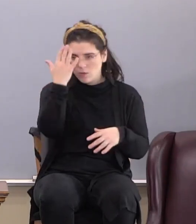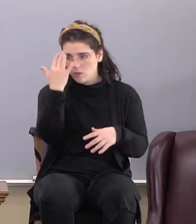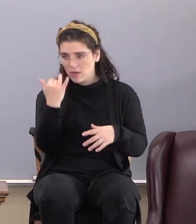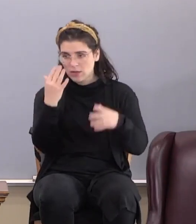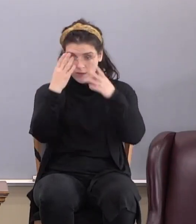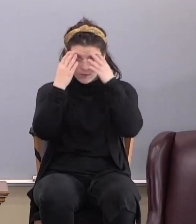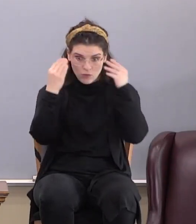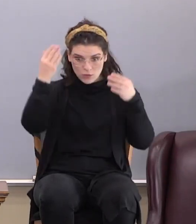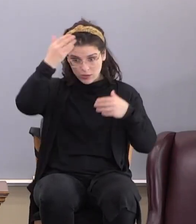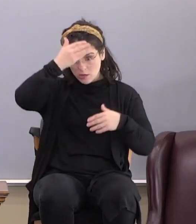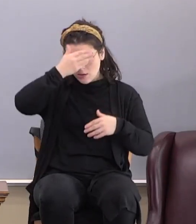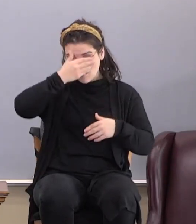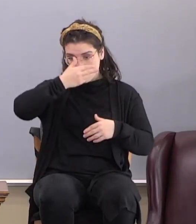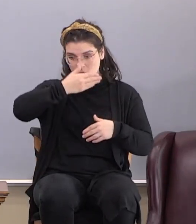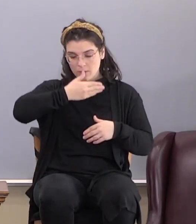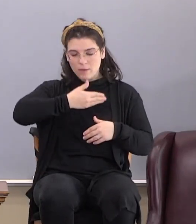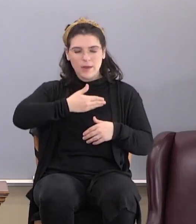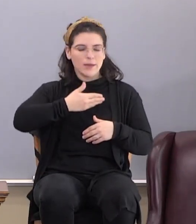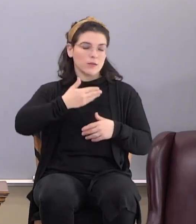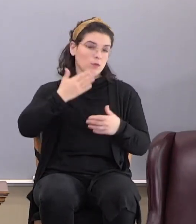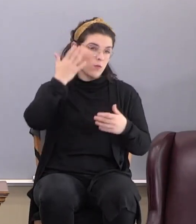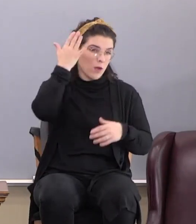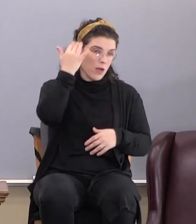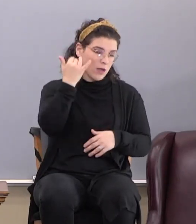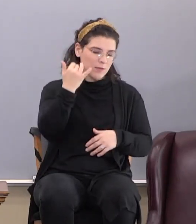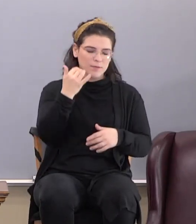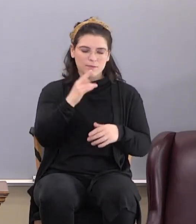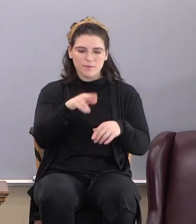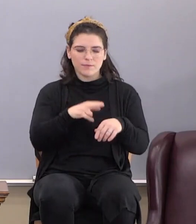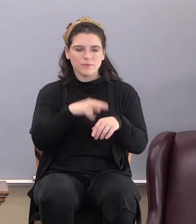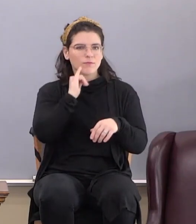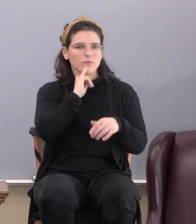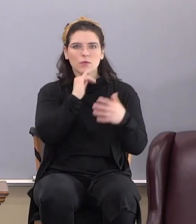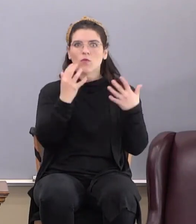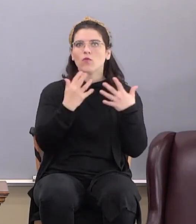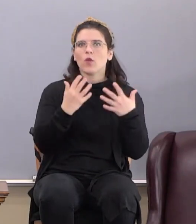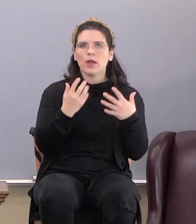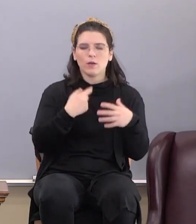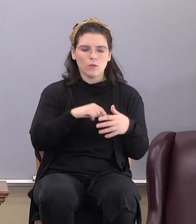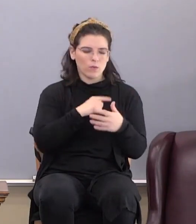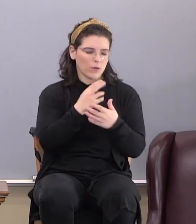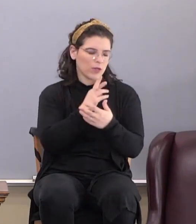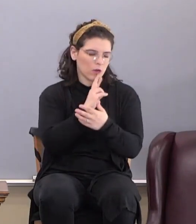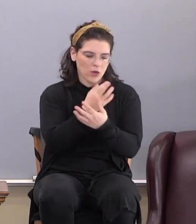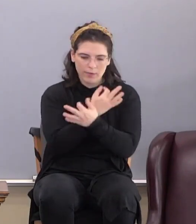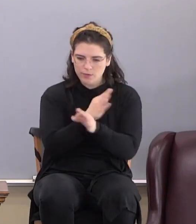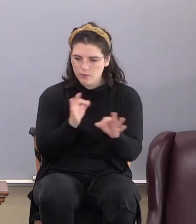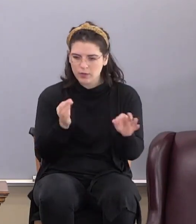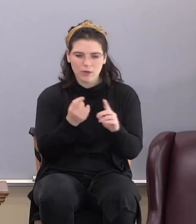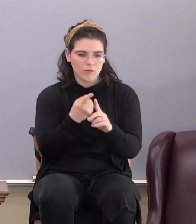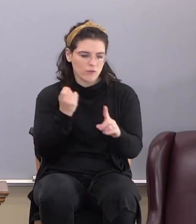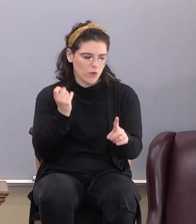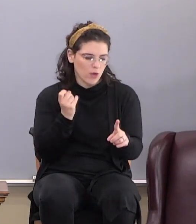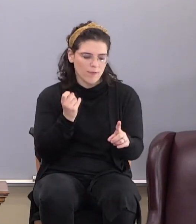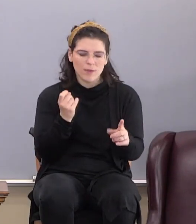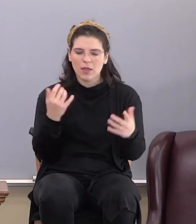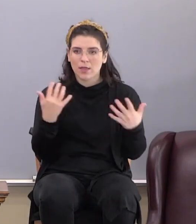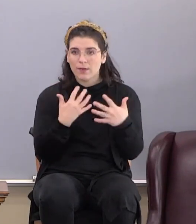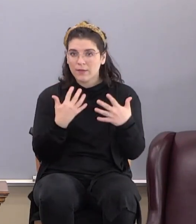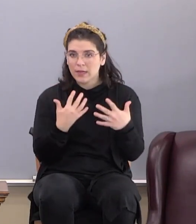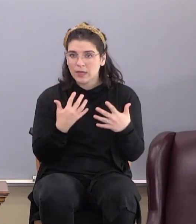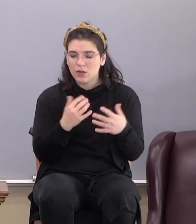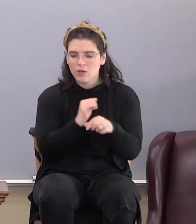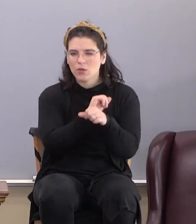that covering over his face? Because the nation of Israel, they were terrified. Well, we're free from the fear,